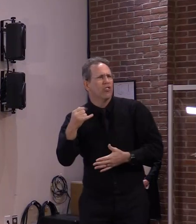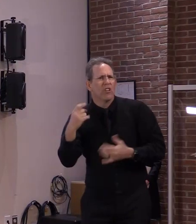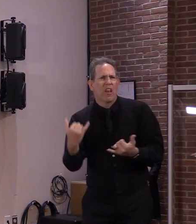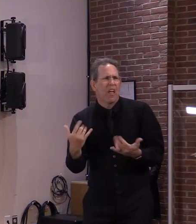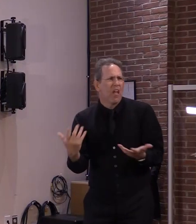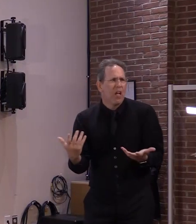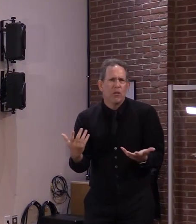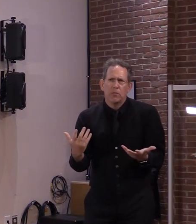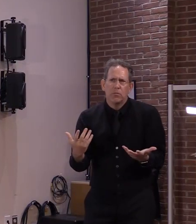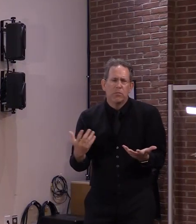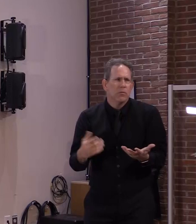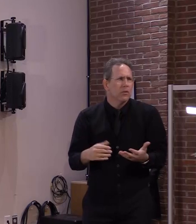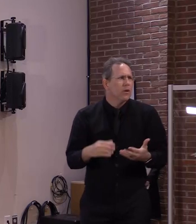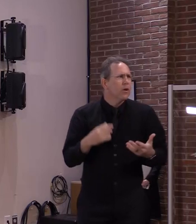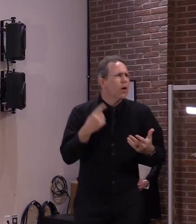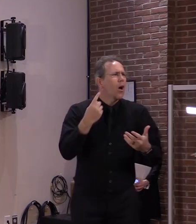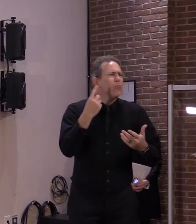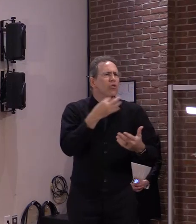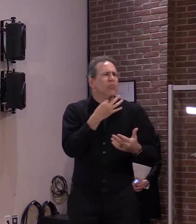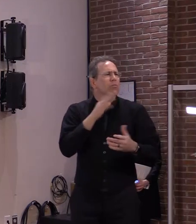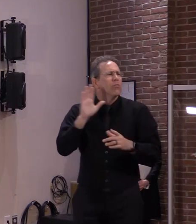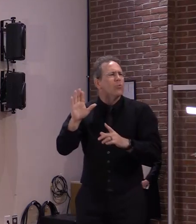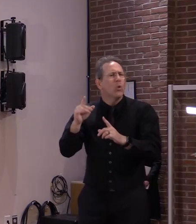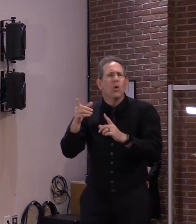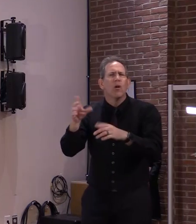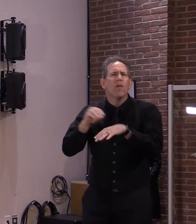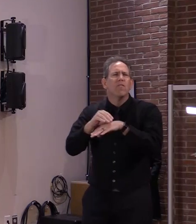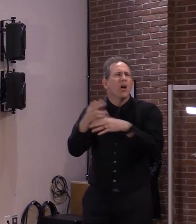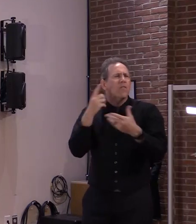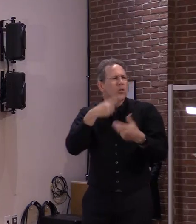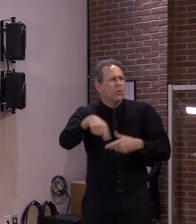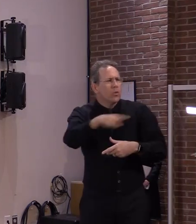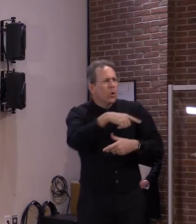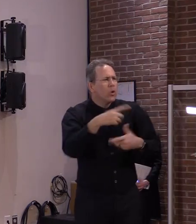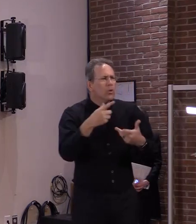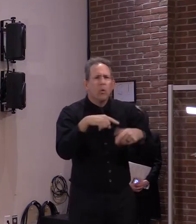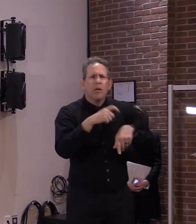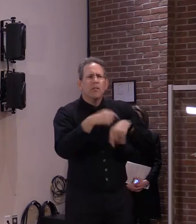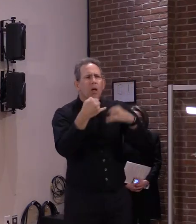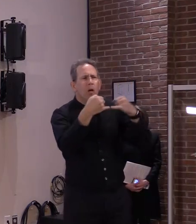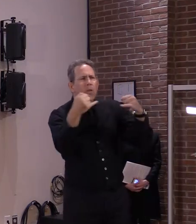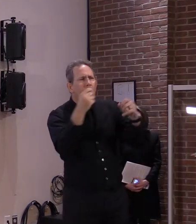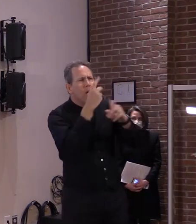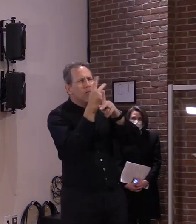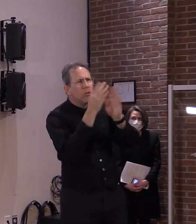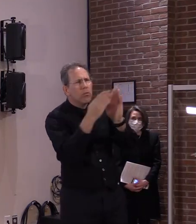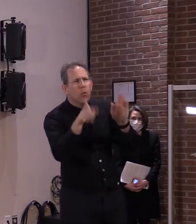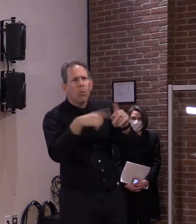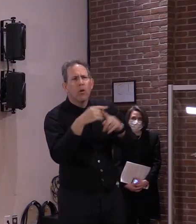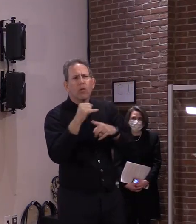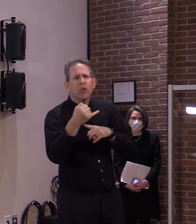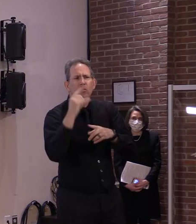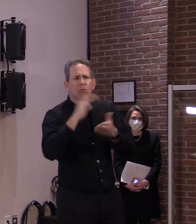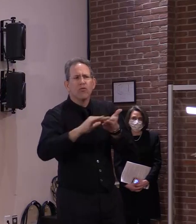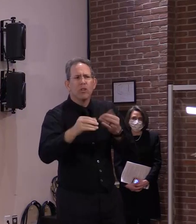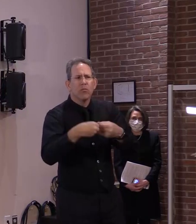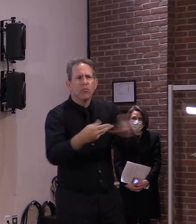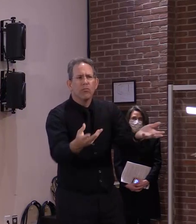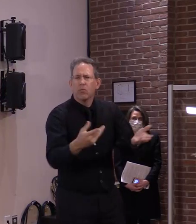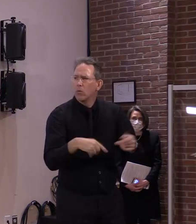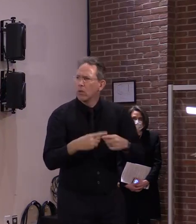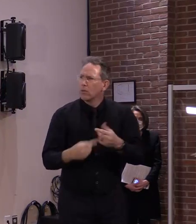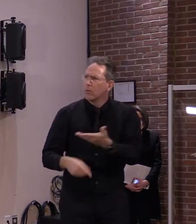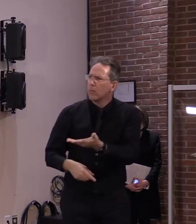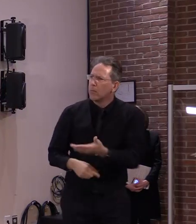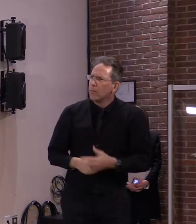attend. So I guess what do you advise, and what's the timeline for J&J going forward? Yeah, so you know, it's a very challenging question to